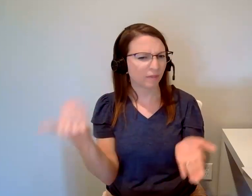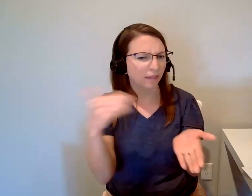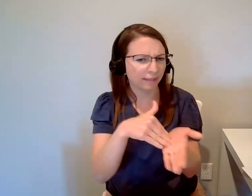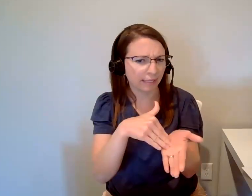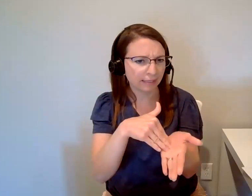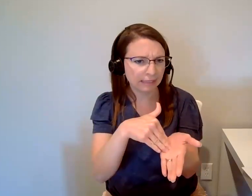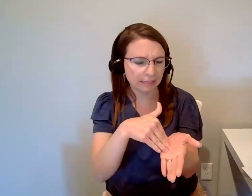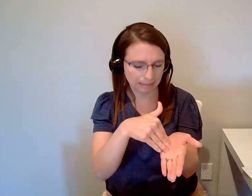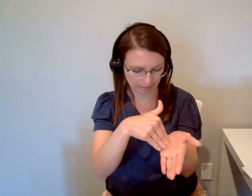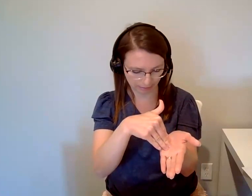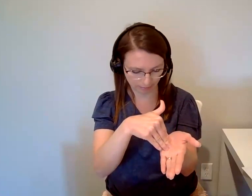again,